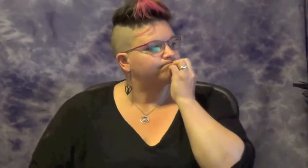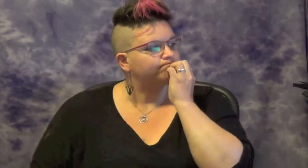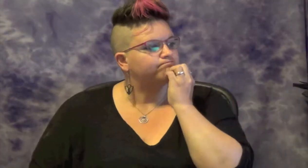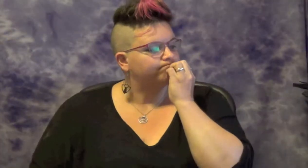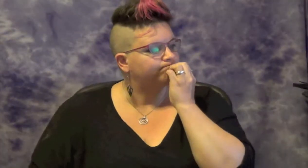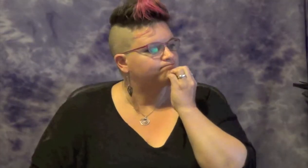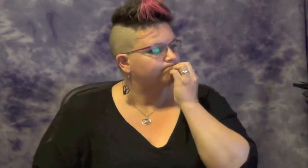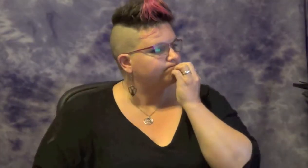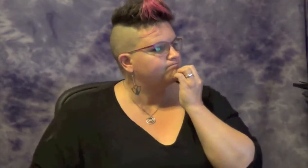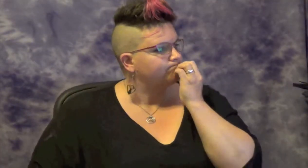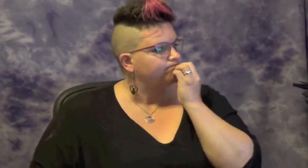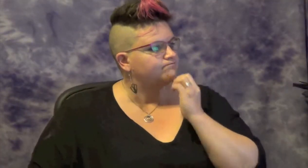expect.